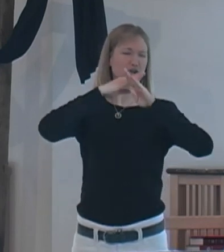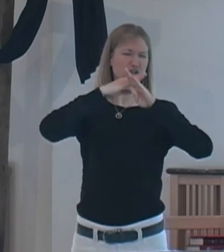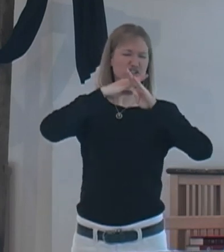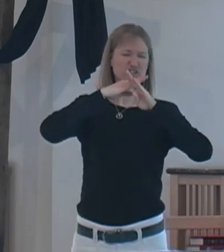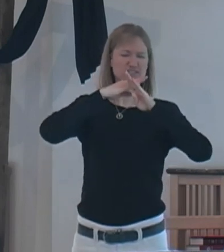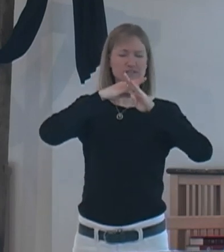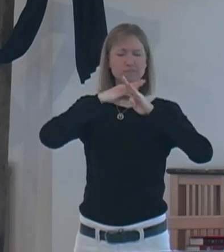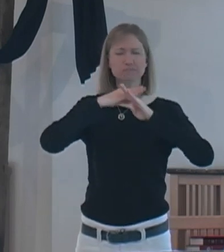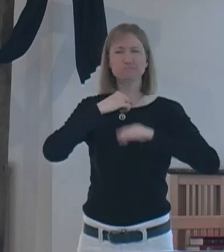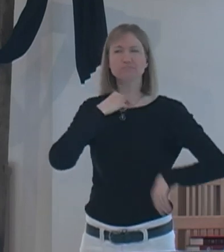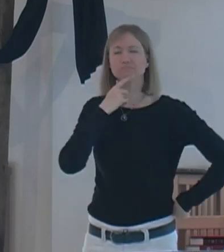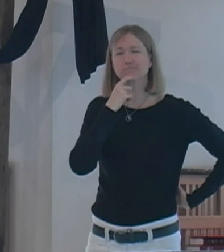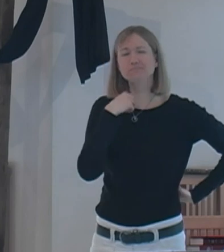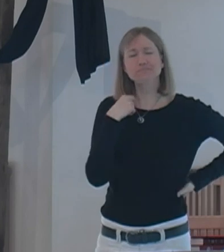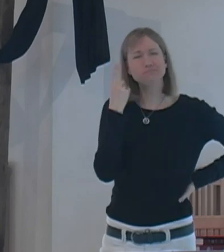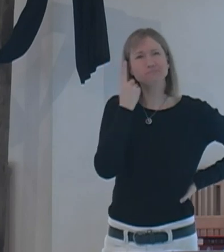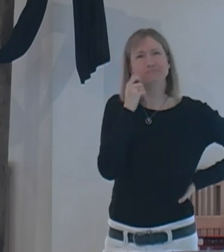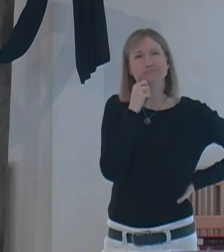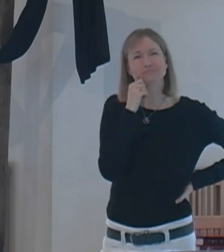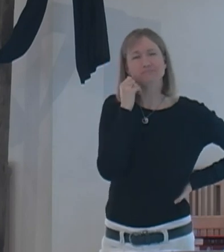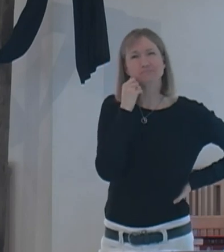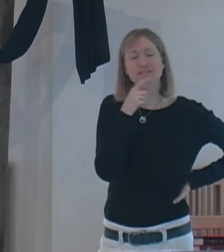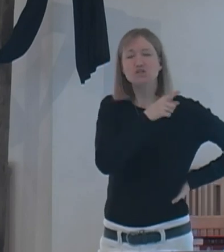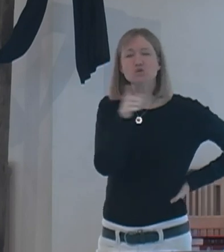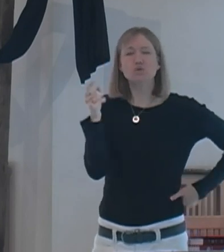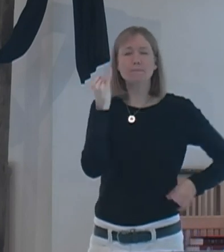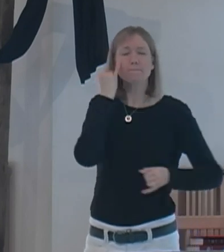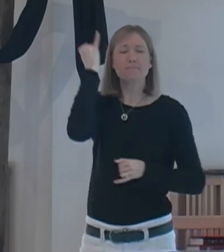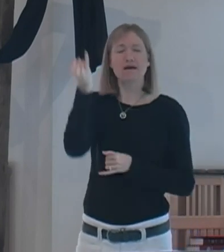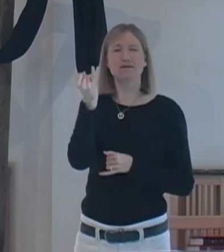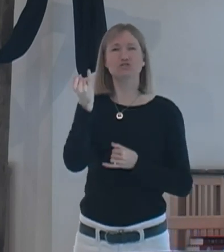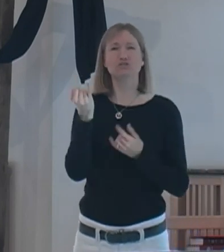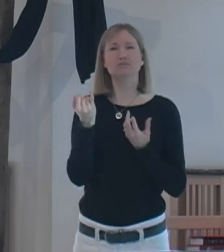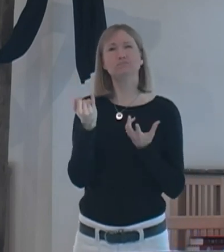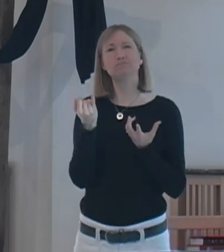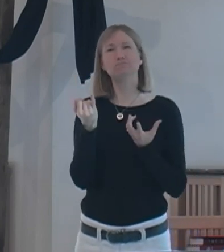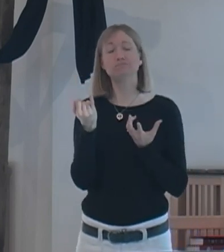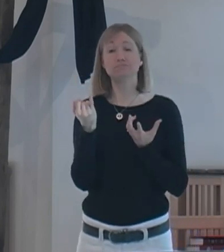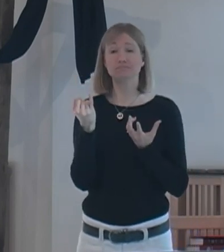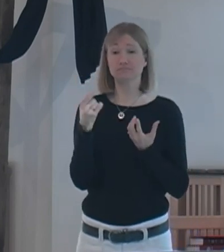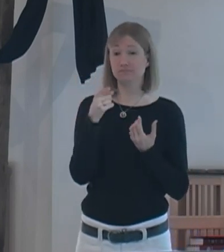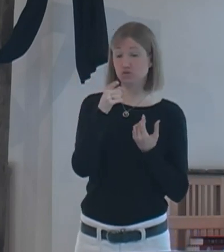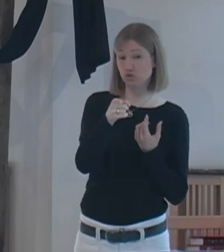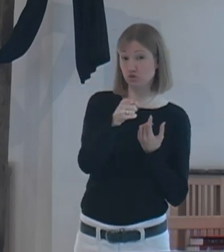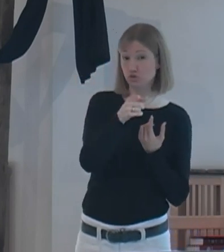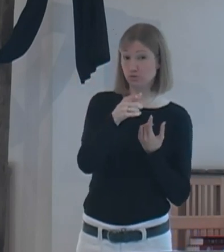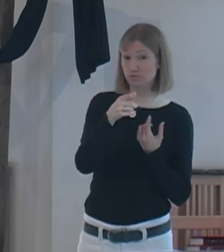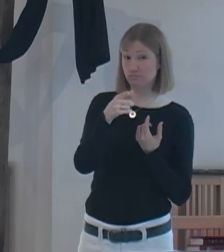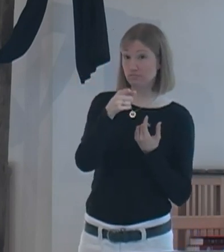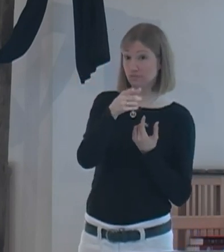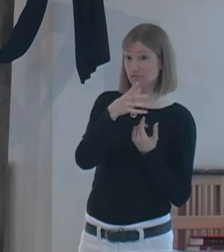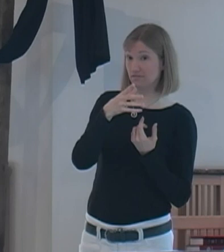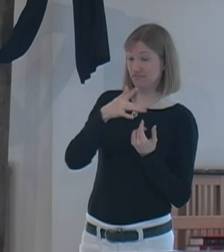was just thinking, if you were to imagine if you feel there are any barriers between you and God, what are those